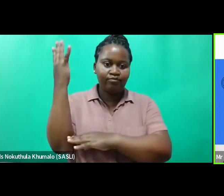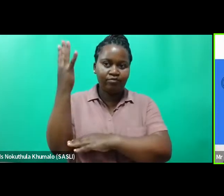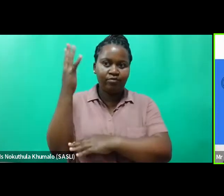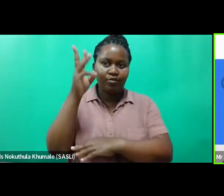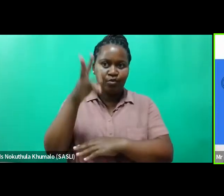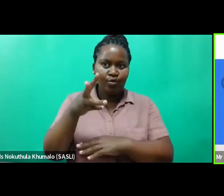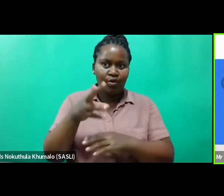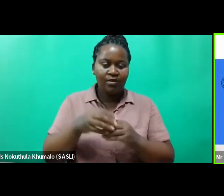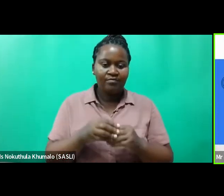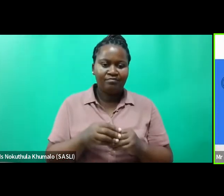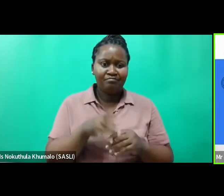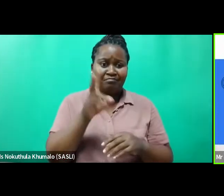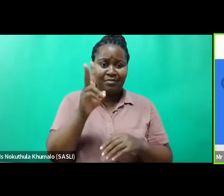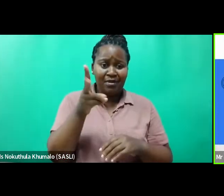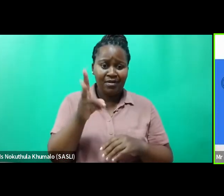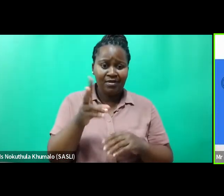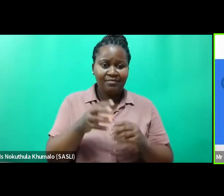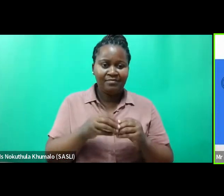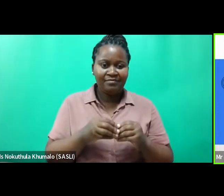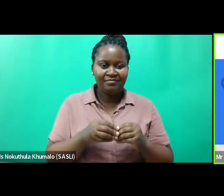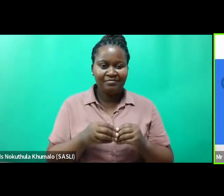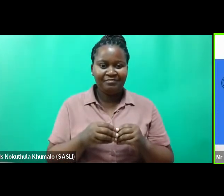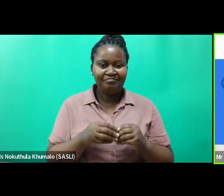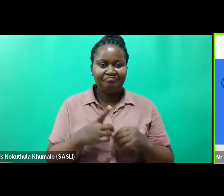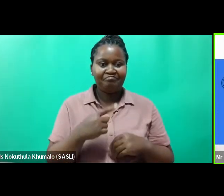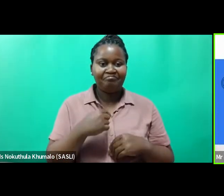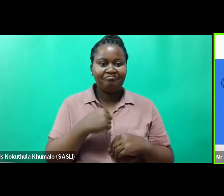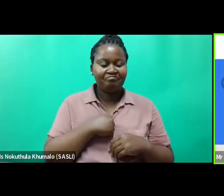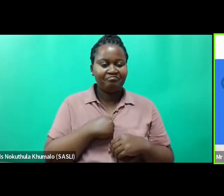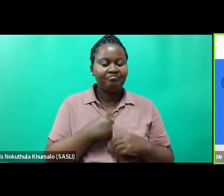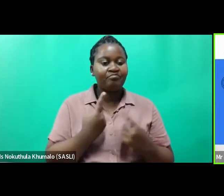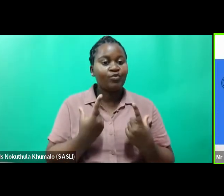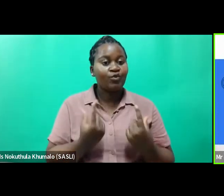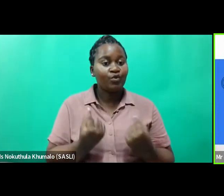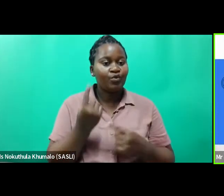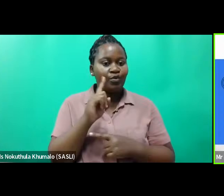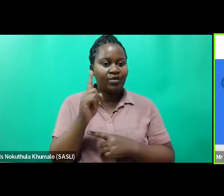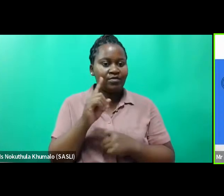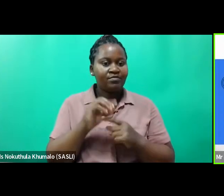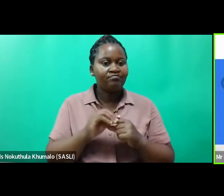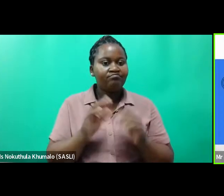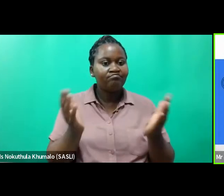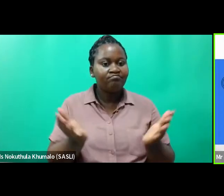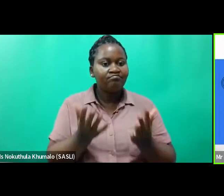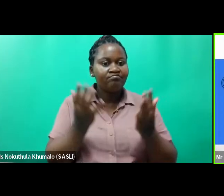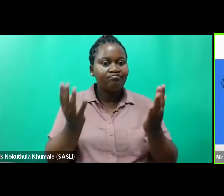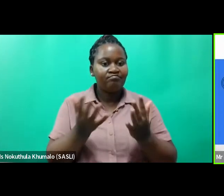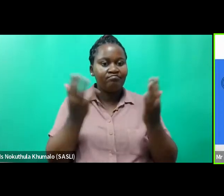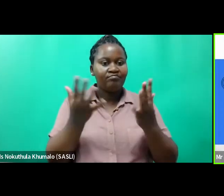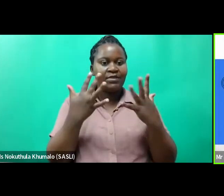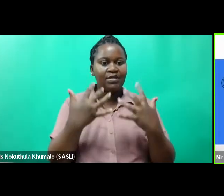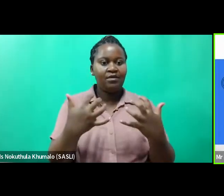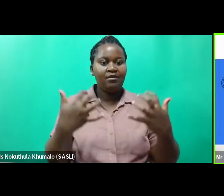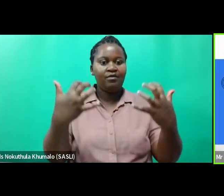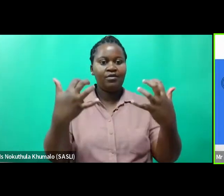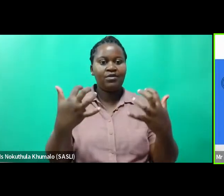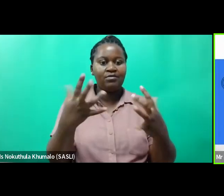again, I am going to encourage the audience participation.